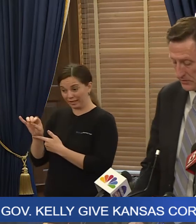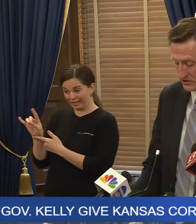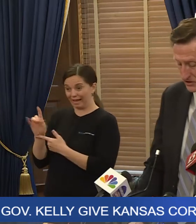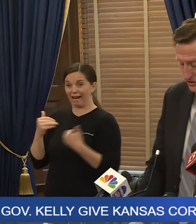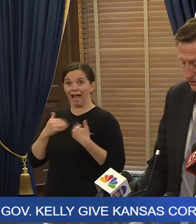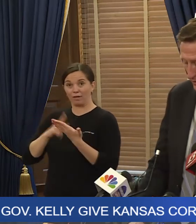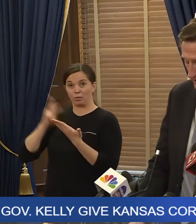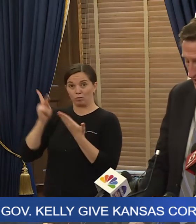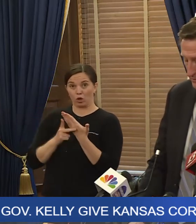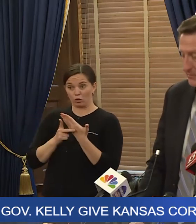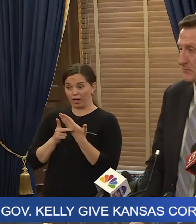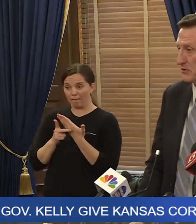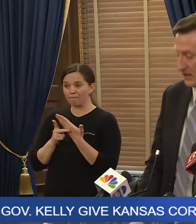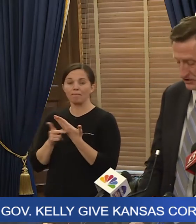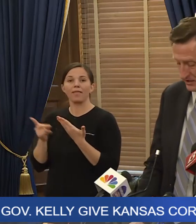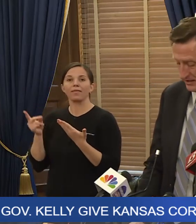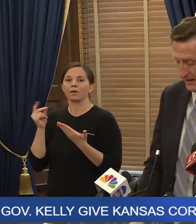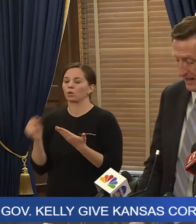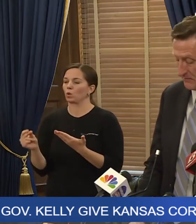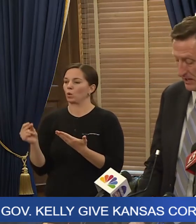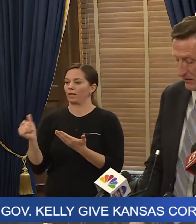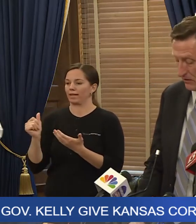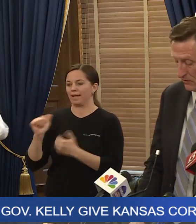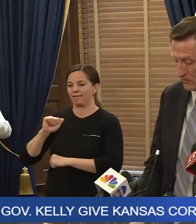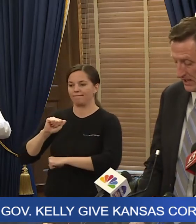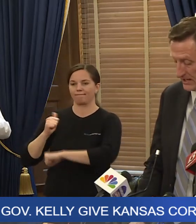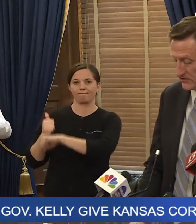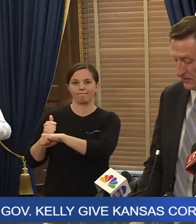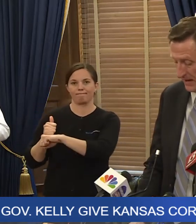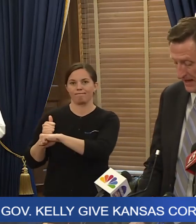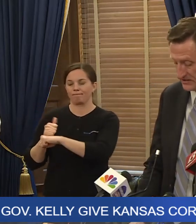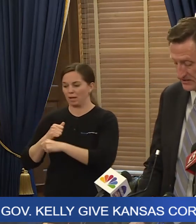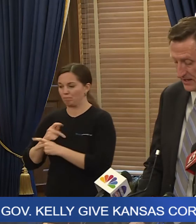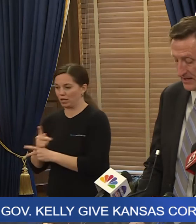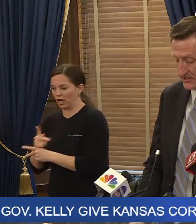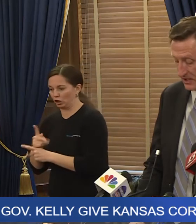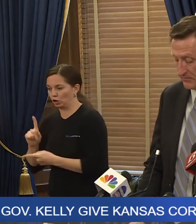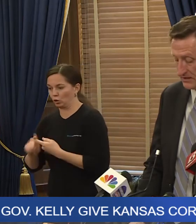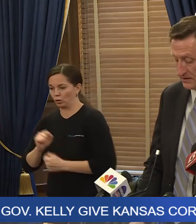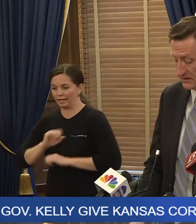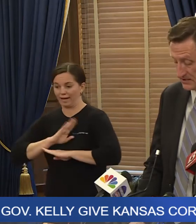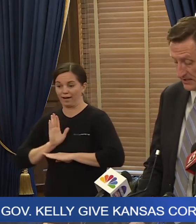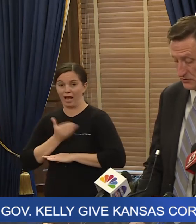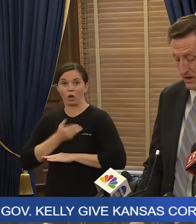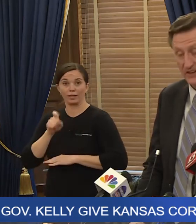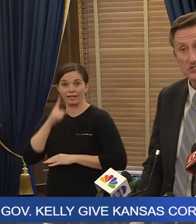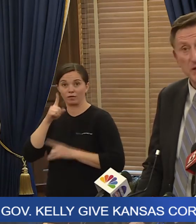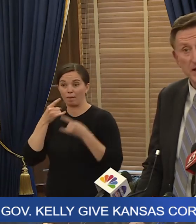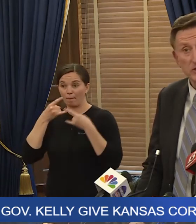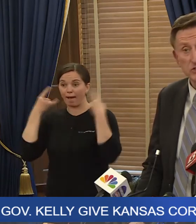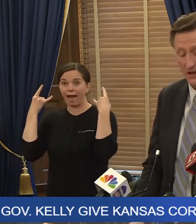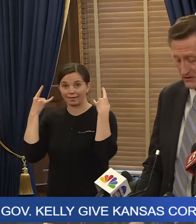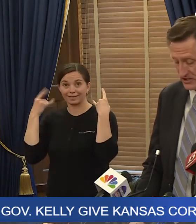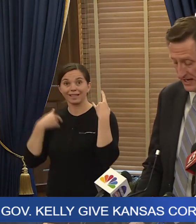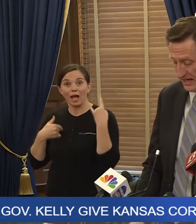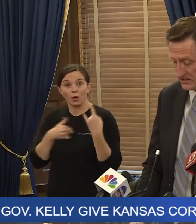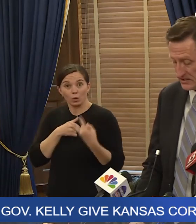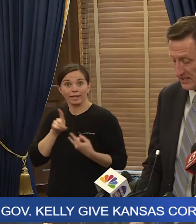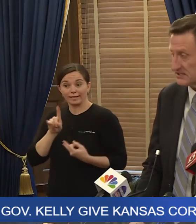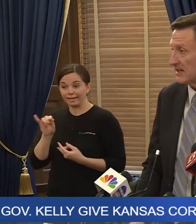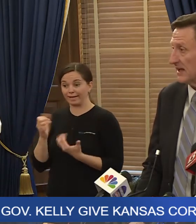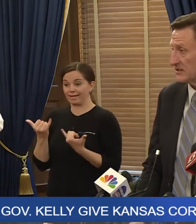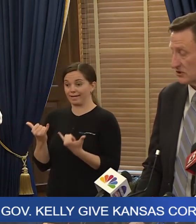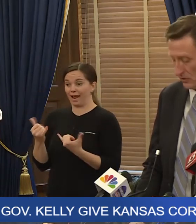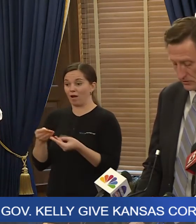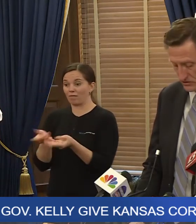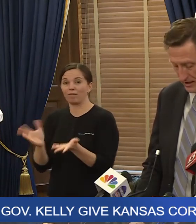were in a position to quickly implement production and meet our own needs for masks, something since we have expanded to other state